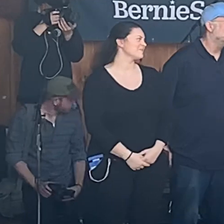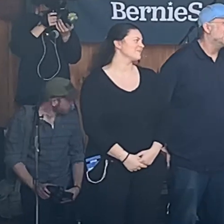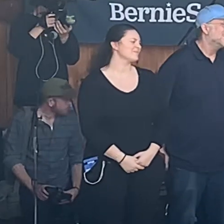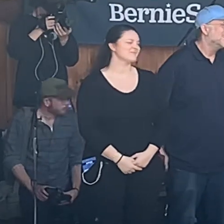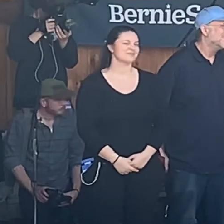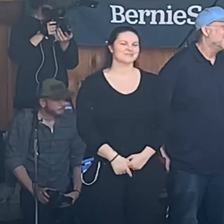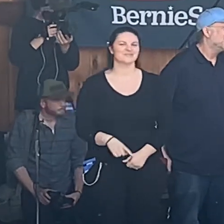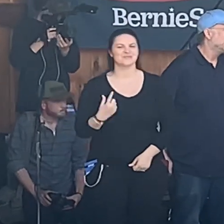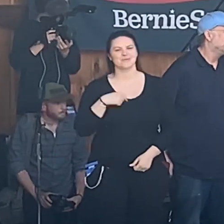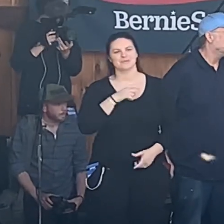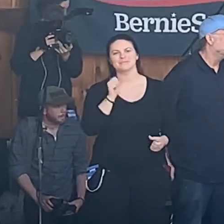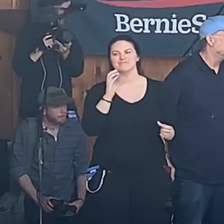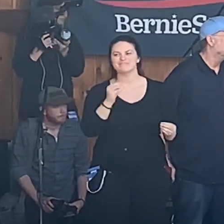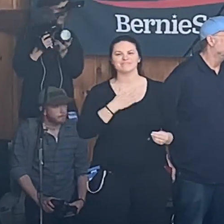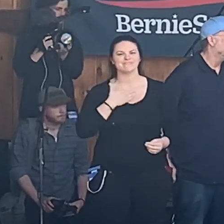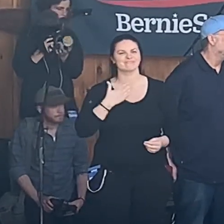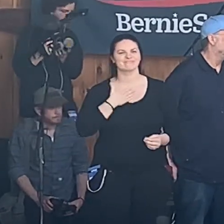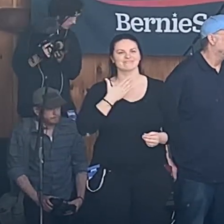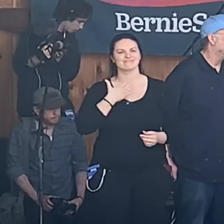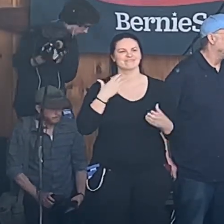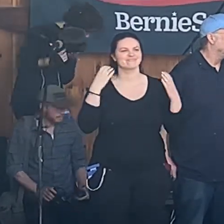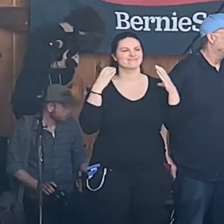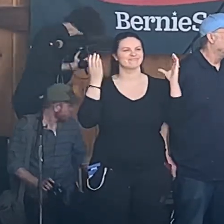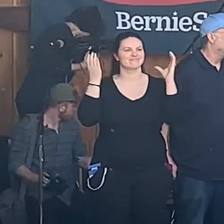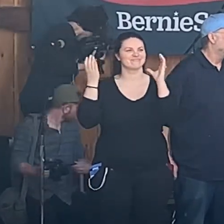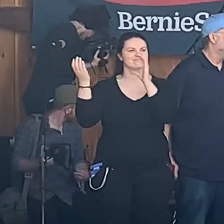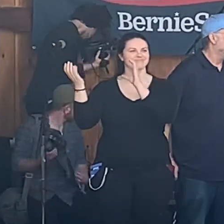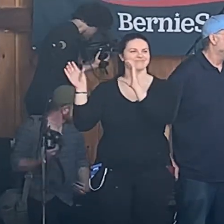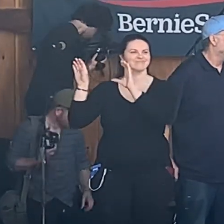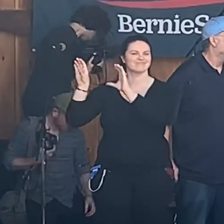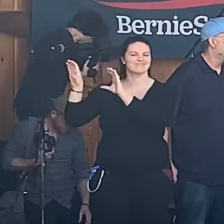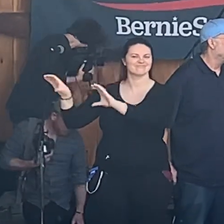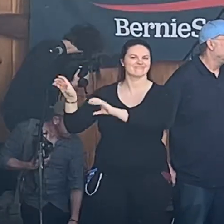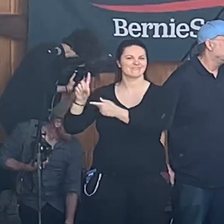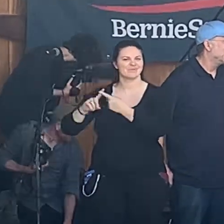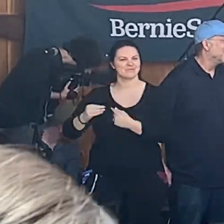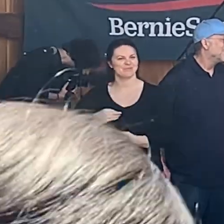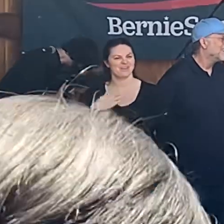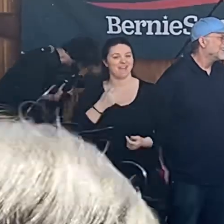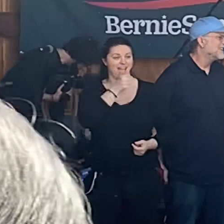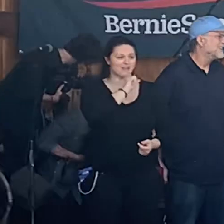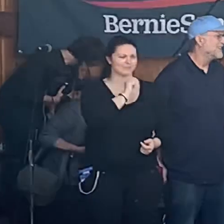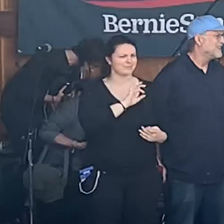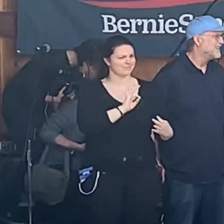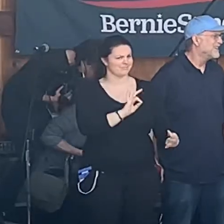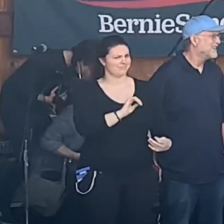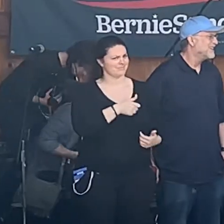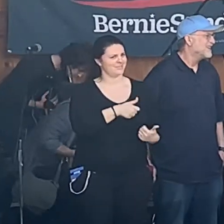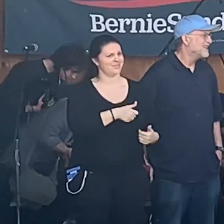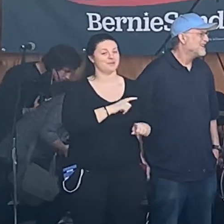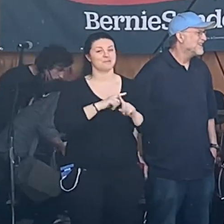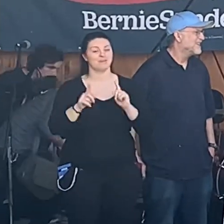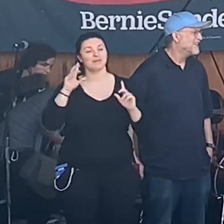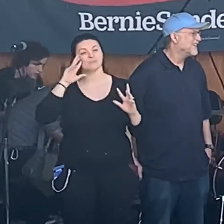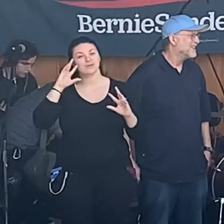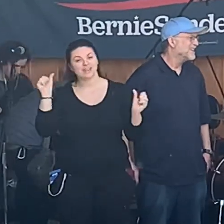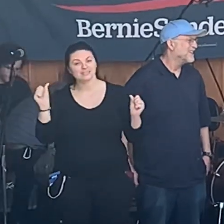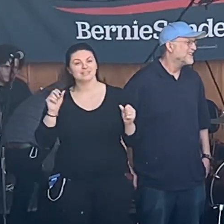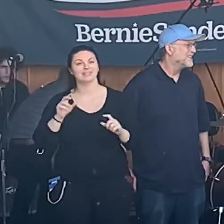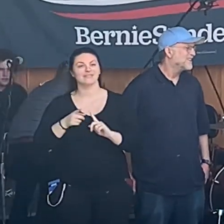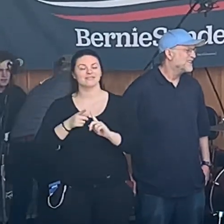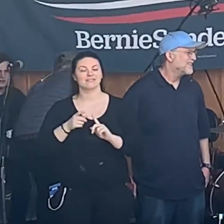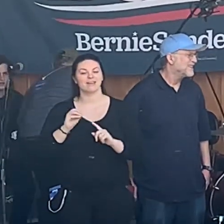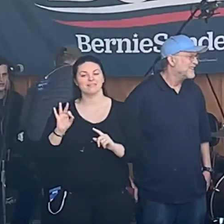we are so happy to give the mantle over to Bernie, because ice cream is good, but a president of